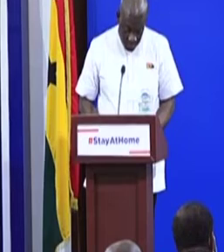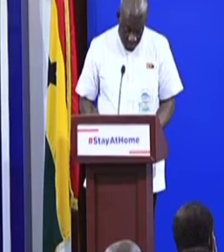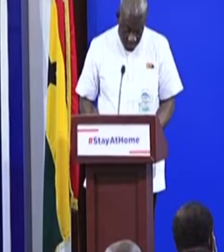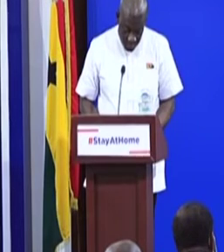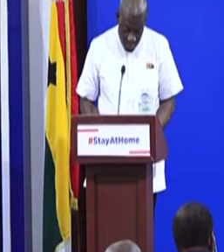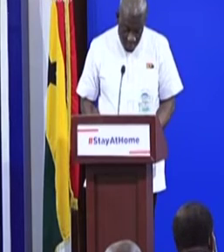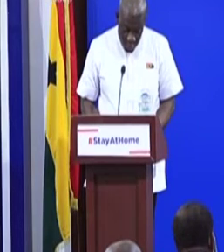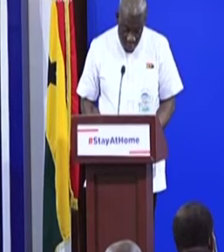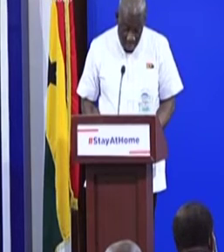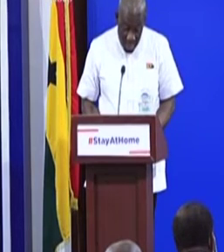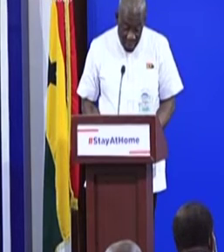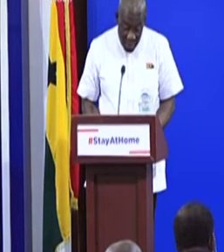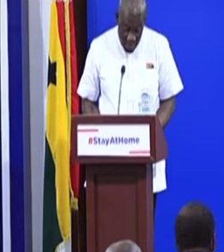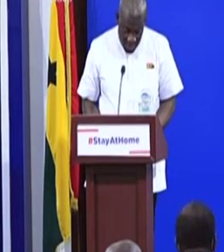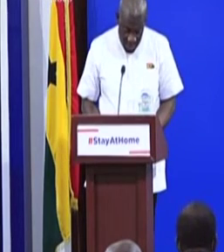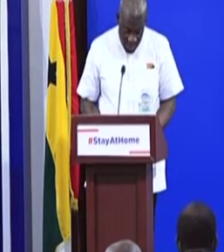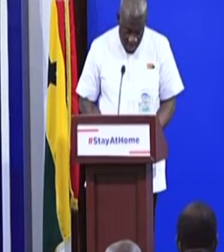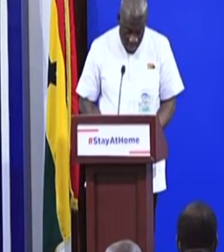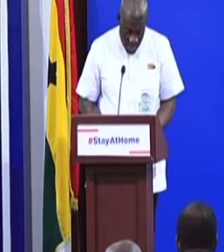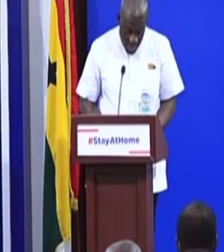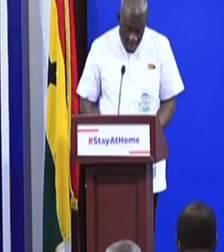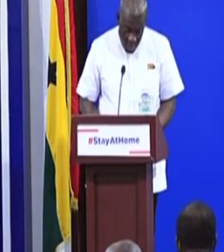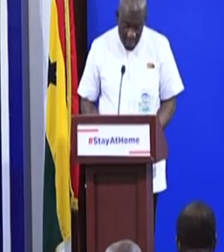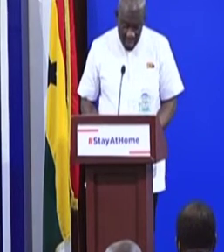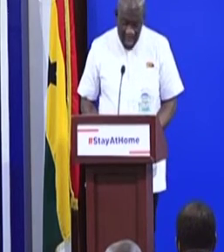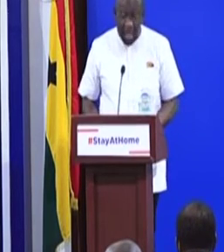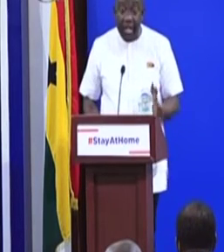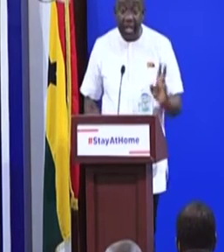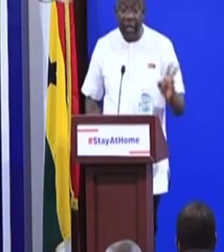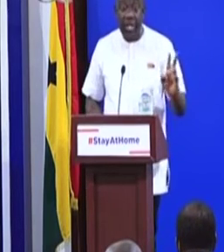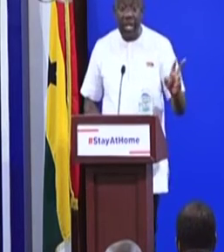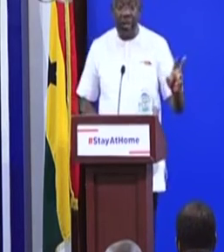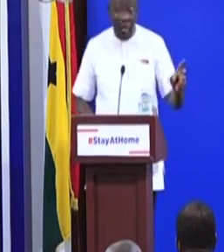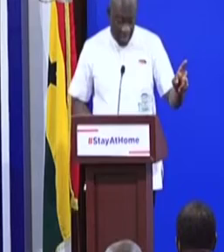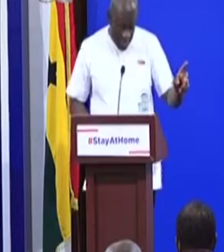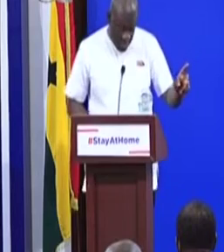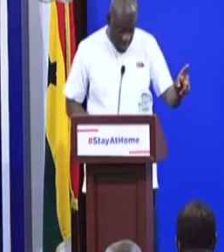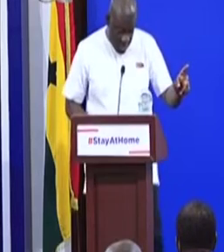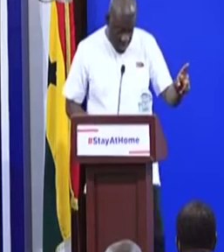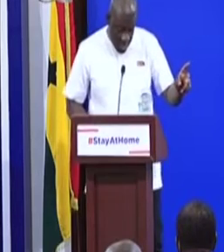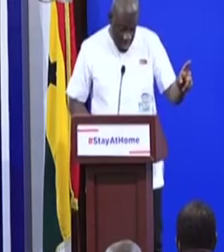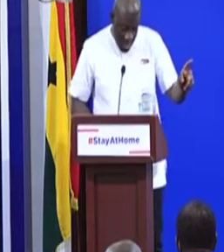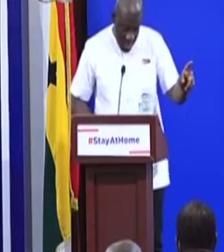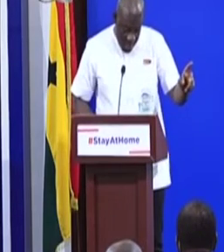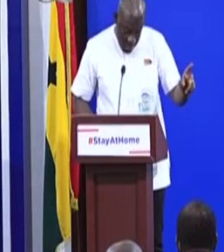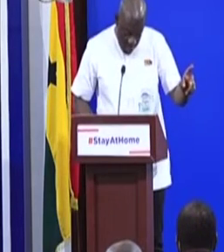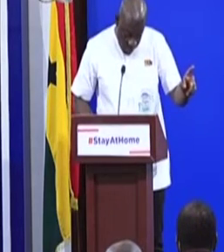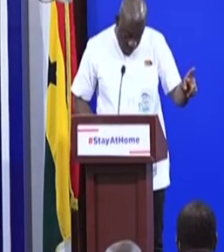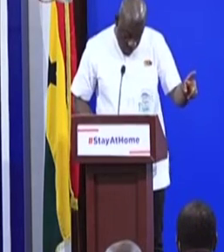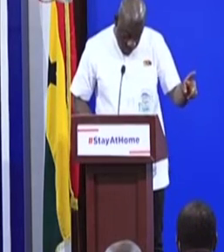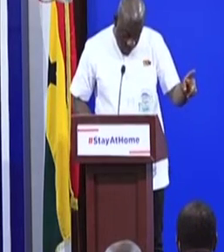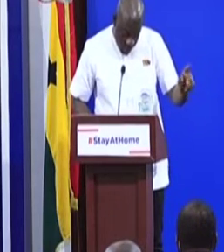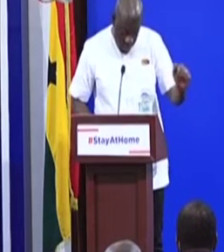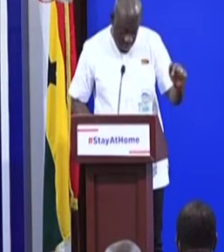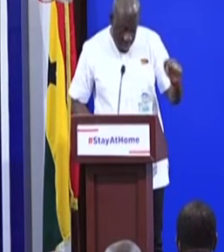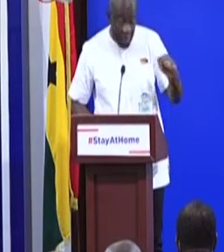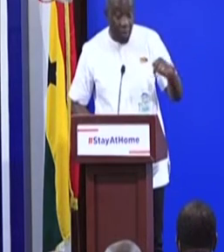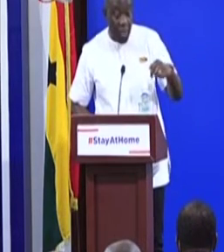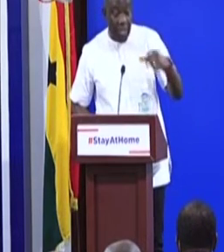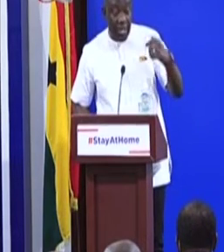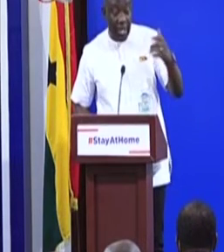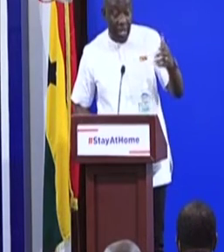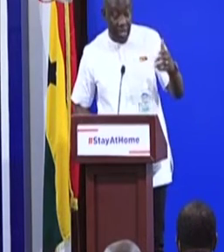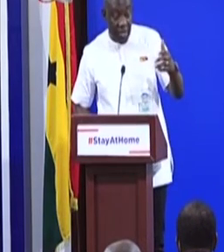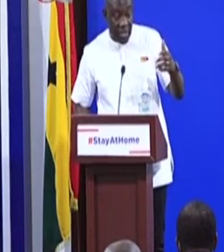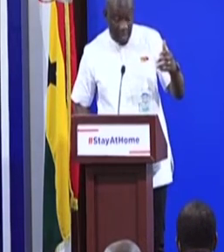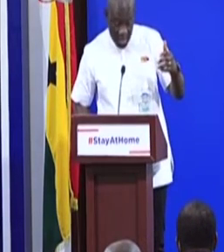Information Sentence. Into any request. Thank you very much. Should I your question? A request. Into Ministry of Health, how are they containing